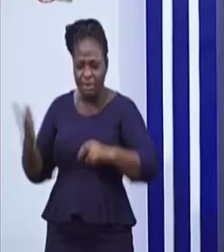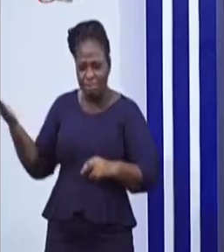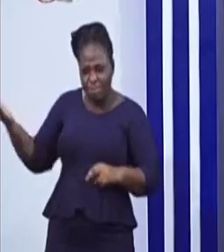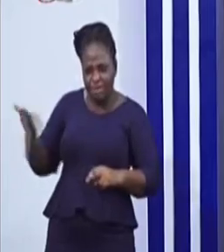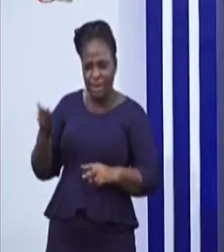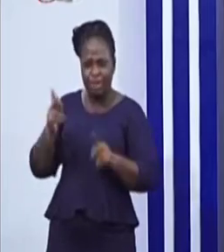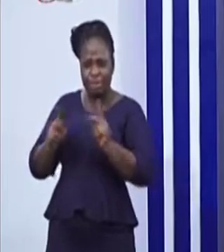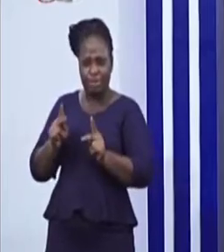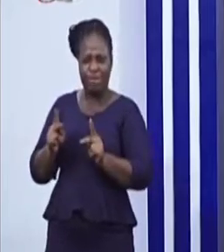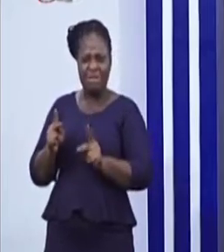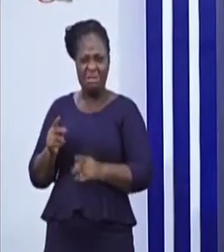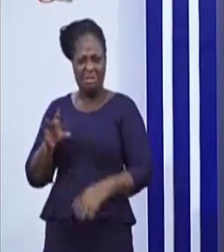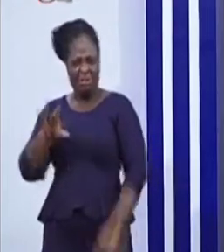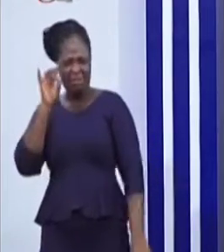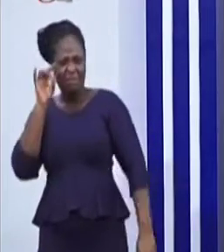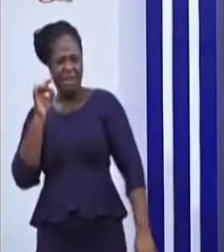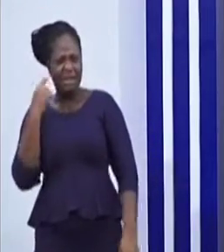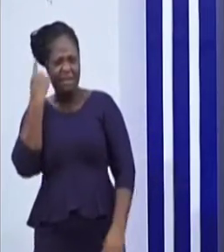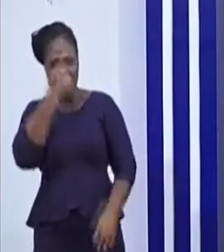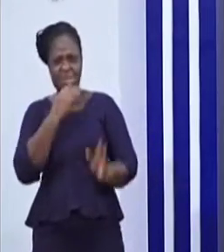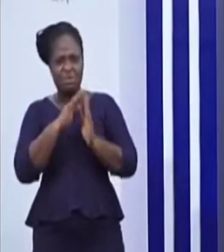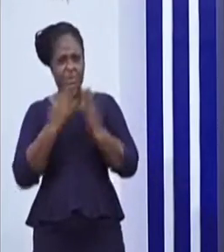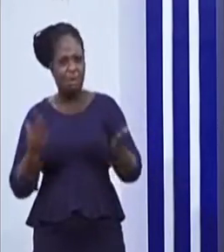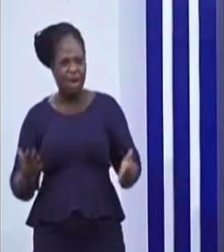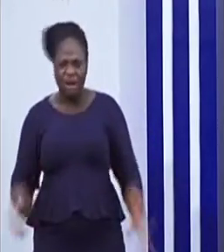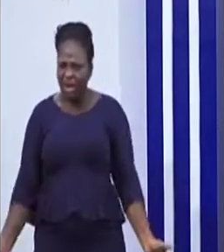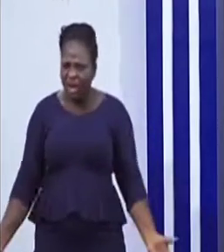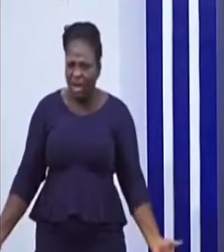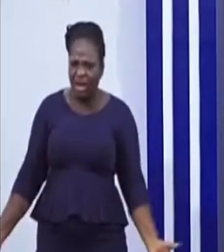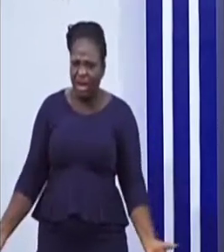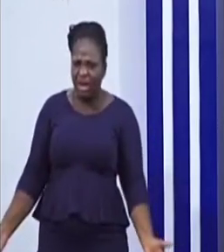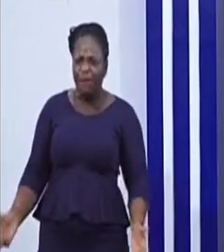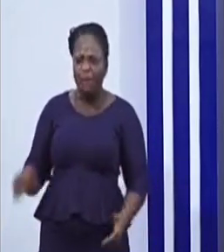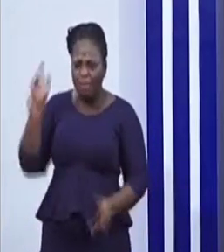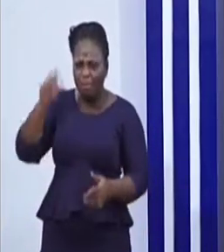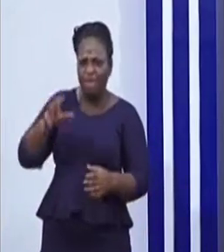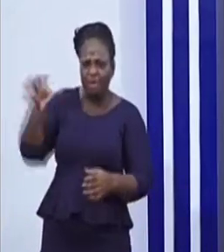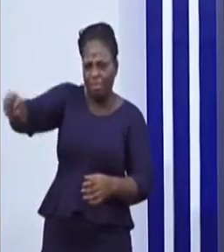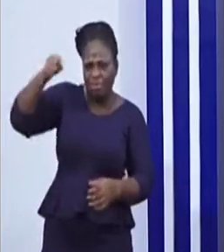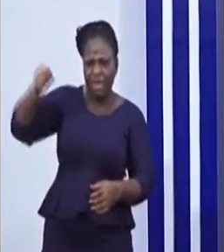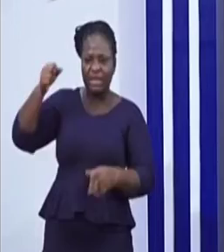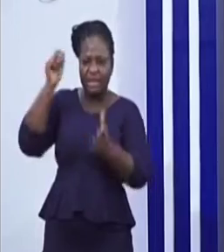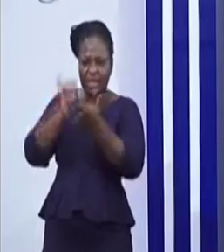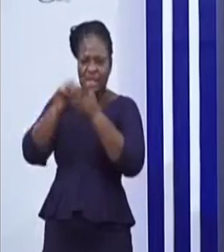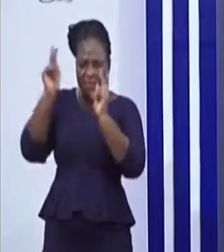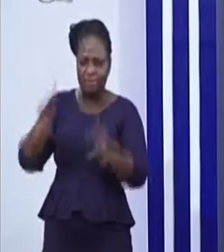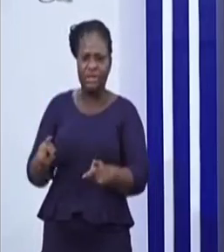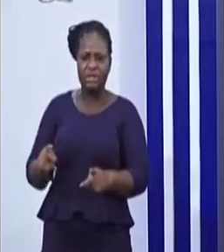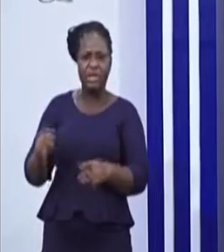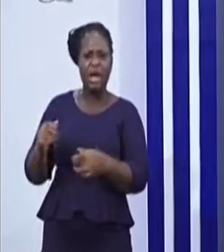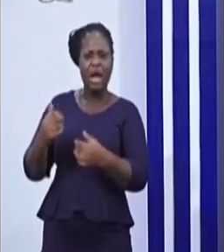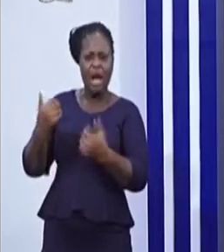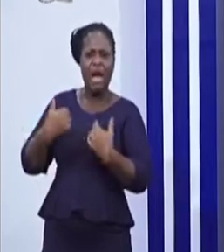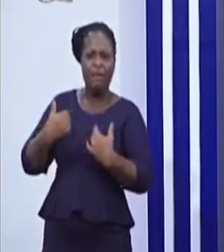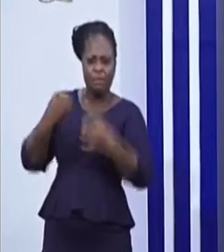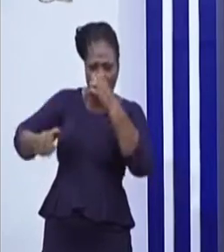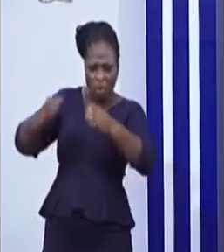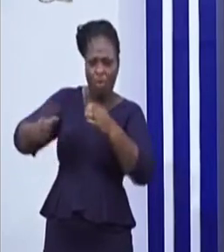such acts. You'll find some on people's Facebook walls openly. We should be able to pick up such persons and have them